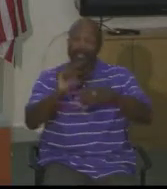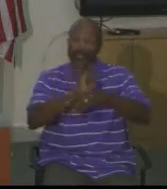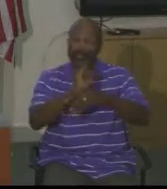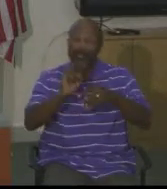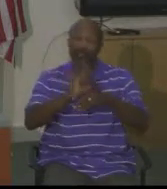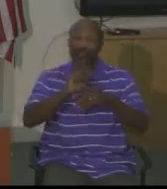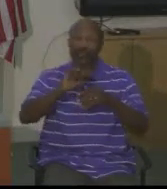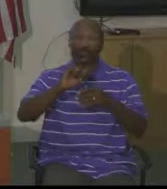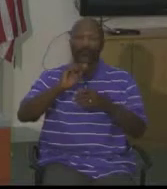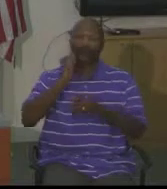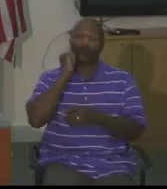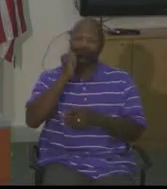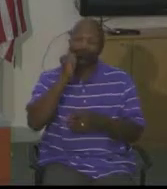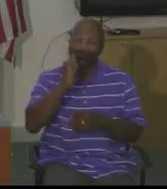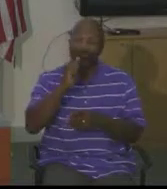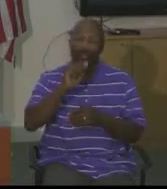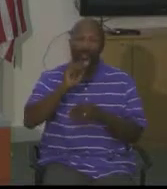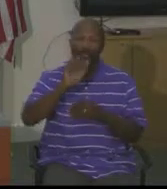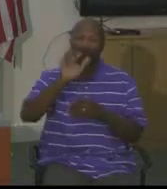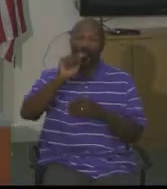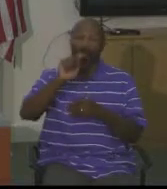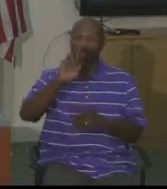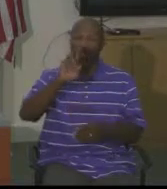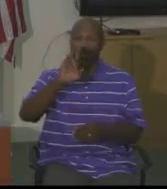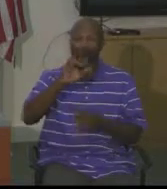Standard Architecture.